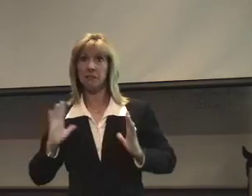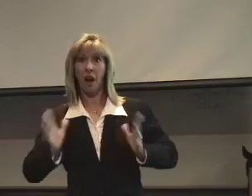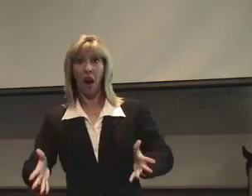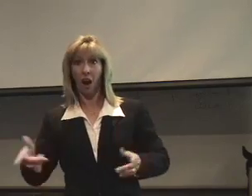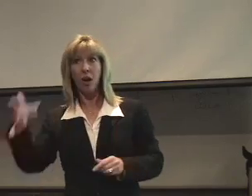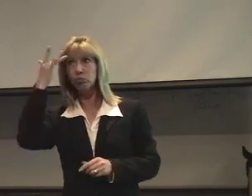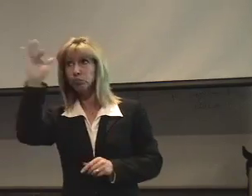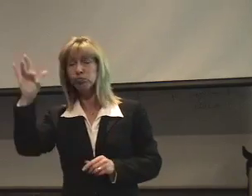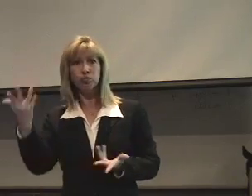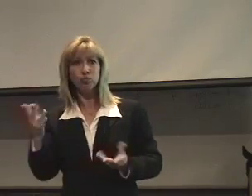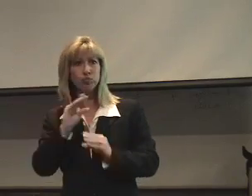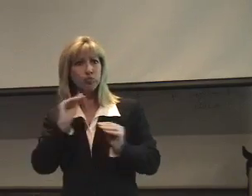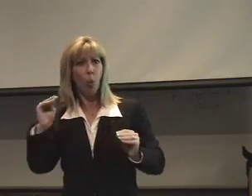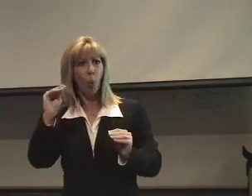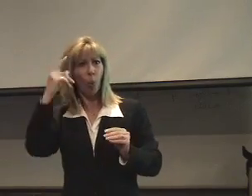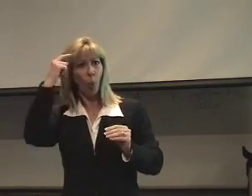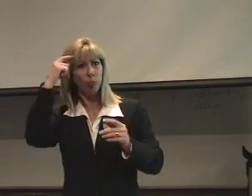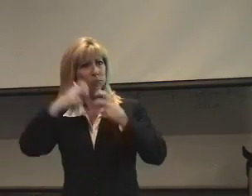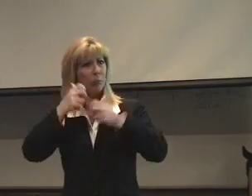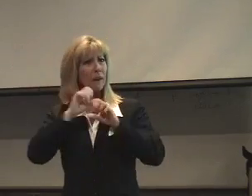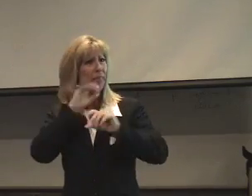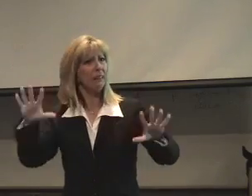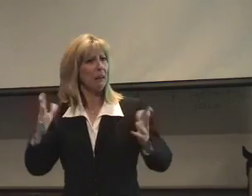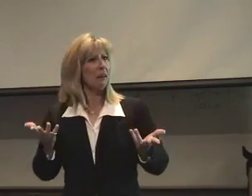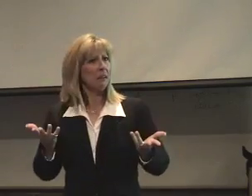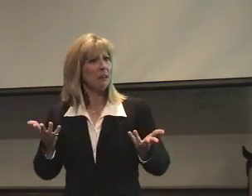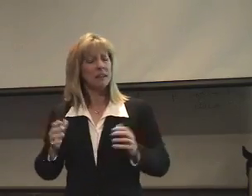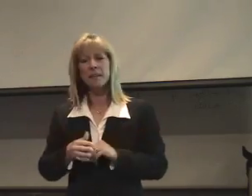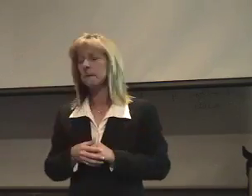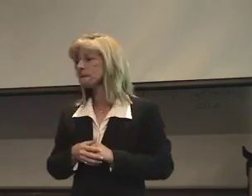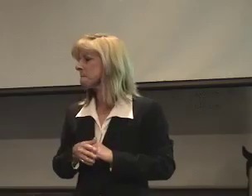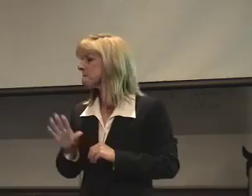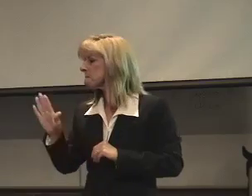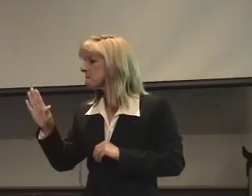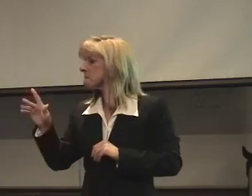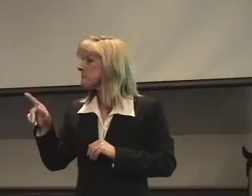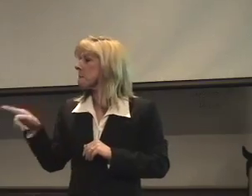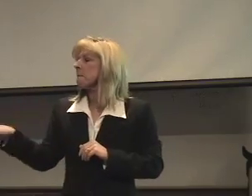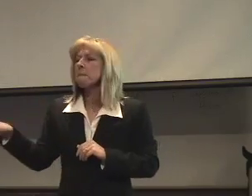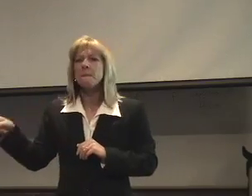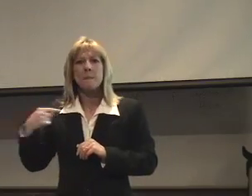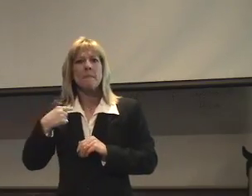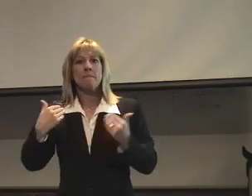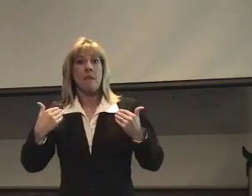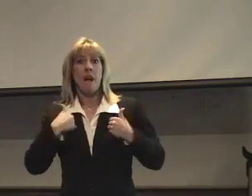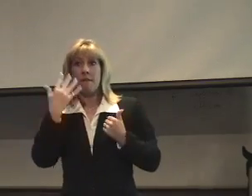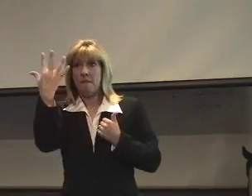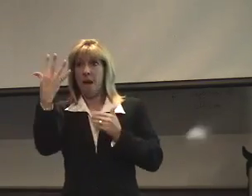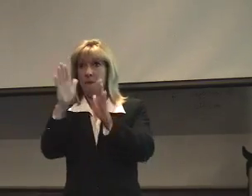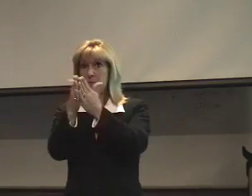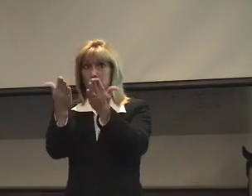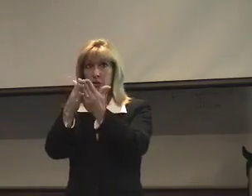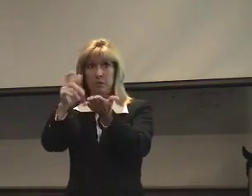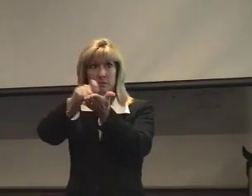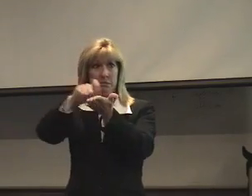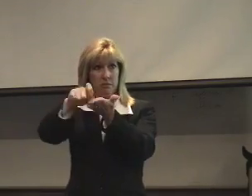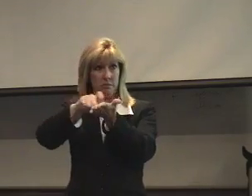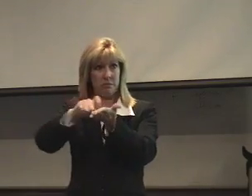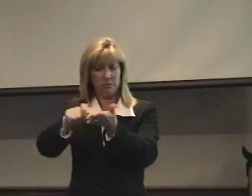him. I've written 5 workbooks for deaf kids, and the first one was on multiple meanings, and it